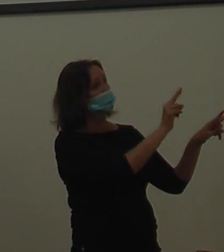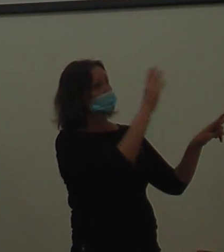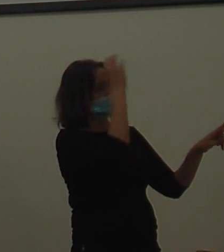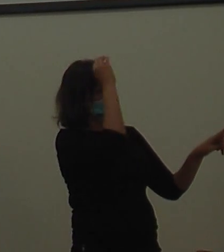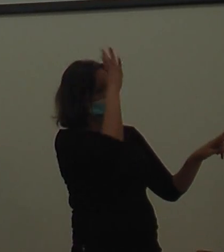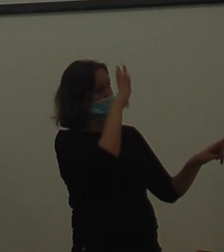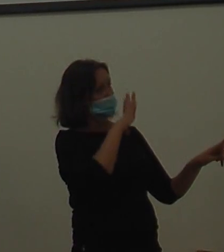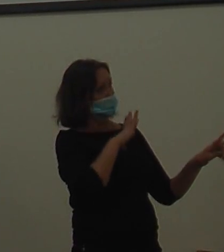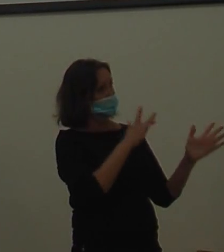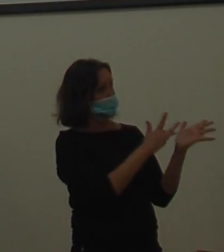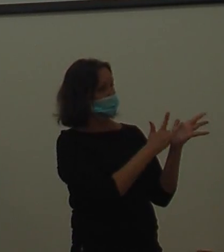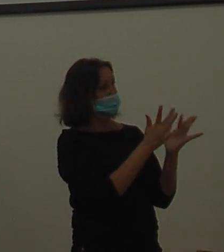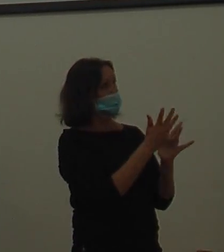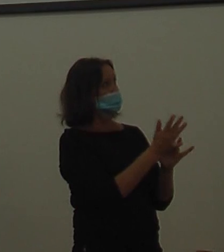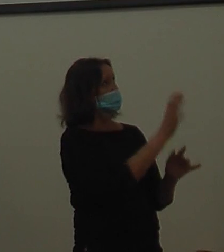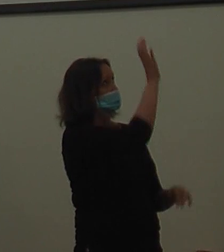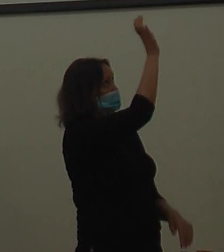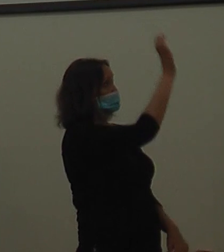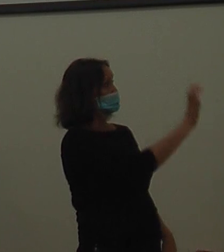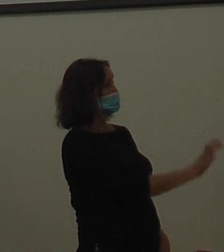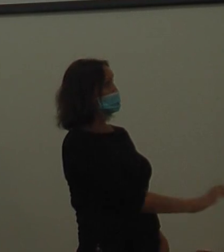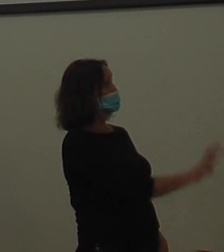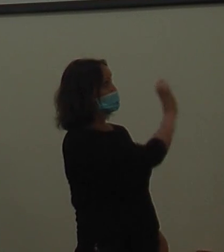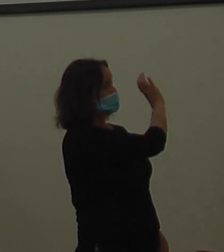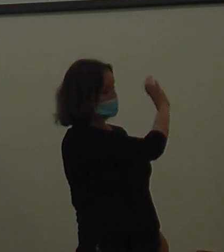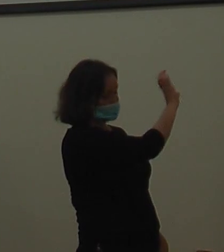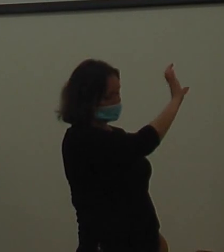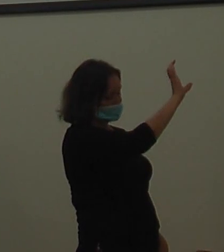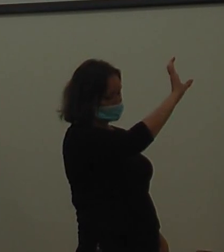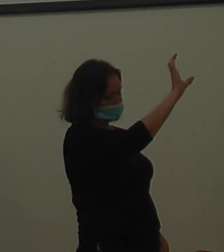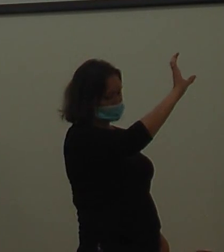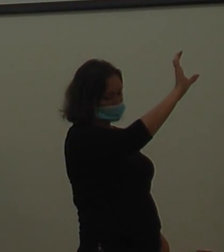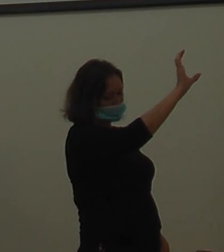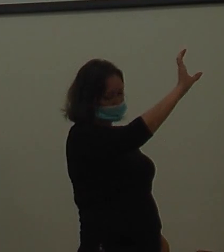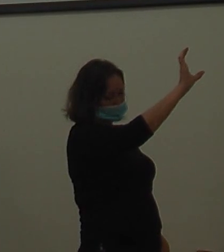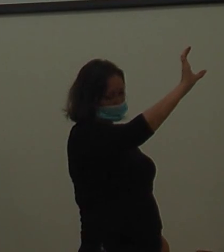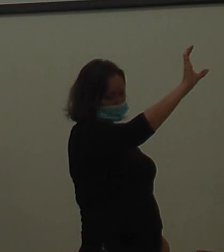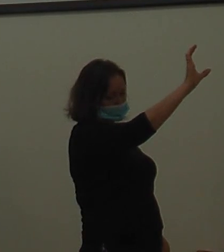Behold the man upon a